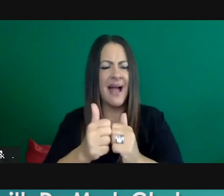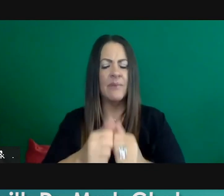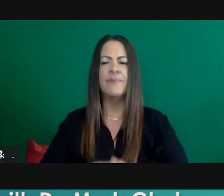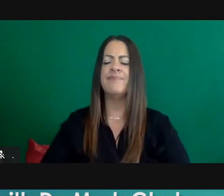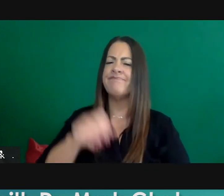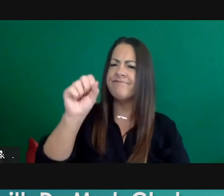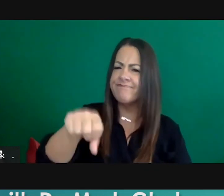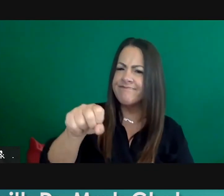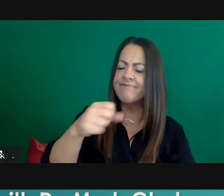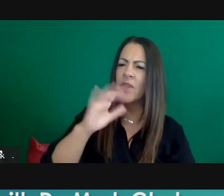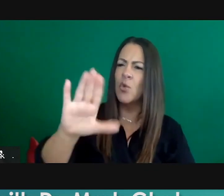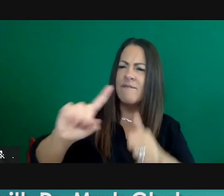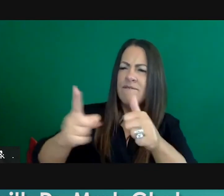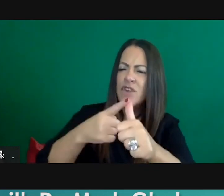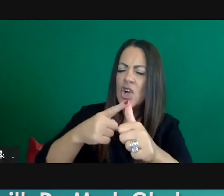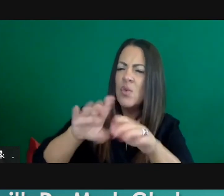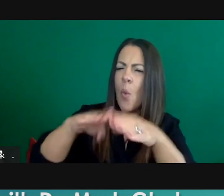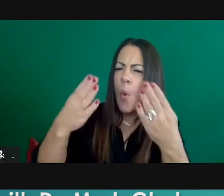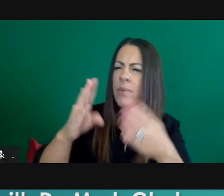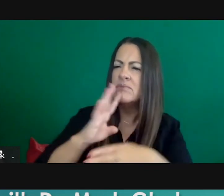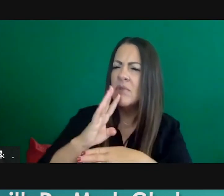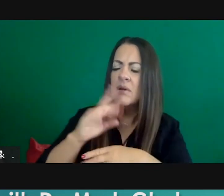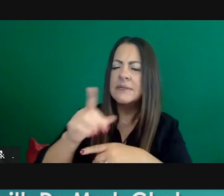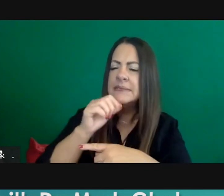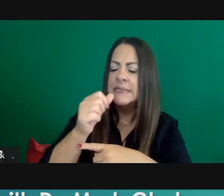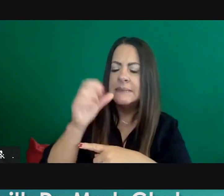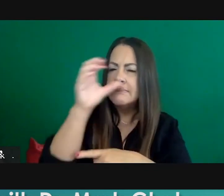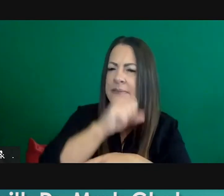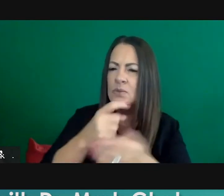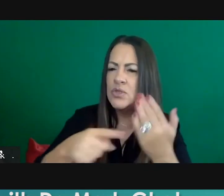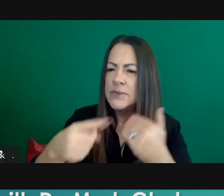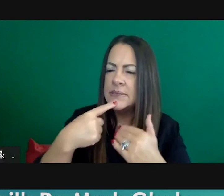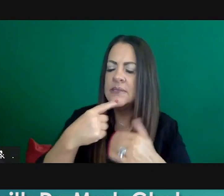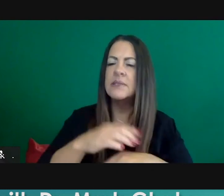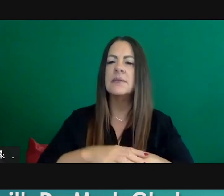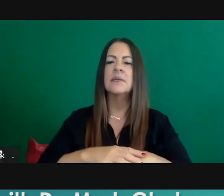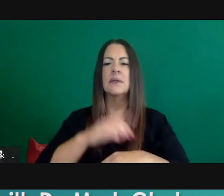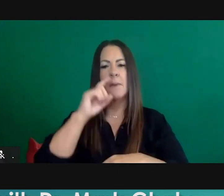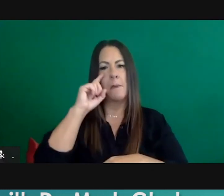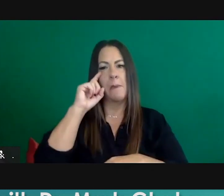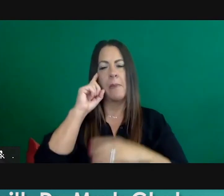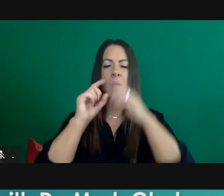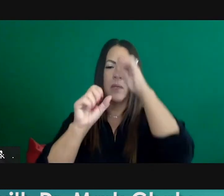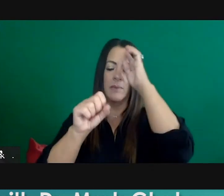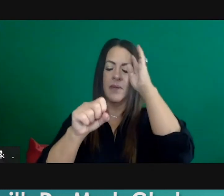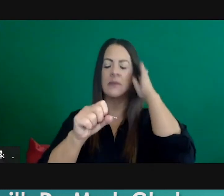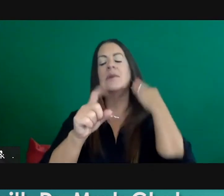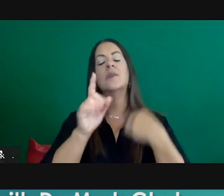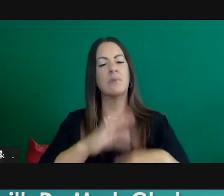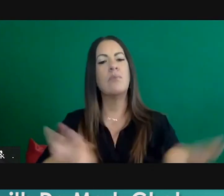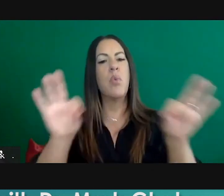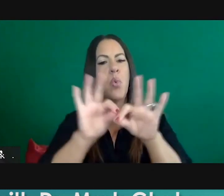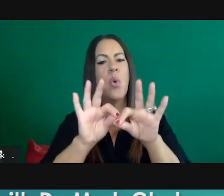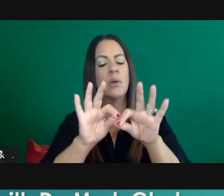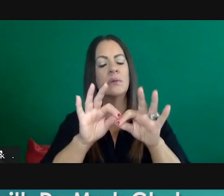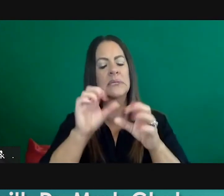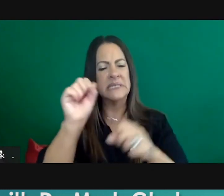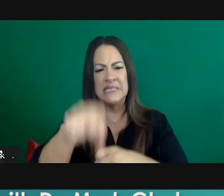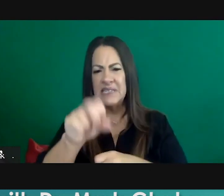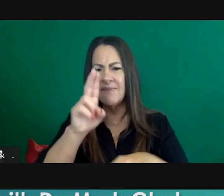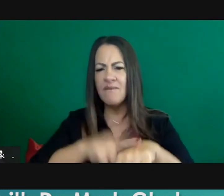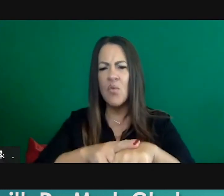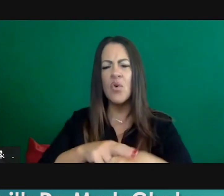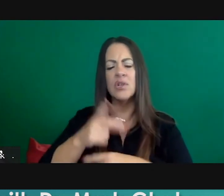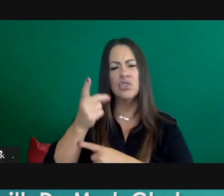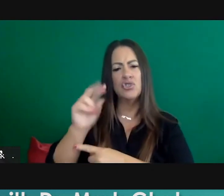is really, and we were remiss not to really highlight in our opening comments, both Dr. Pan and I, the